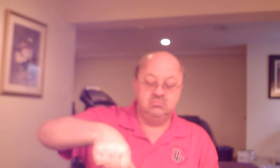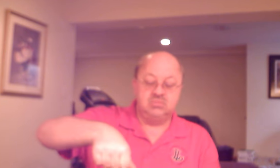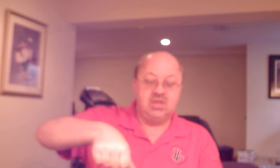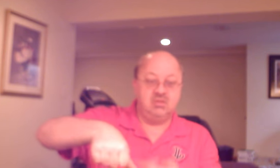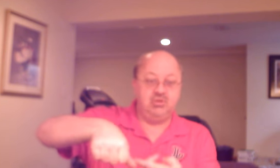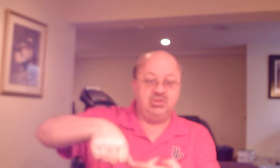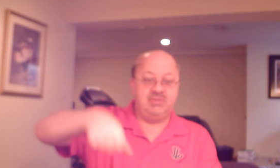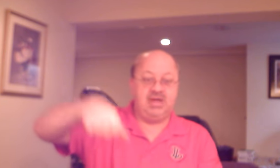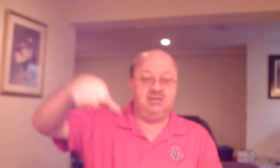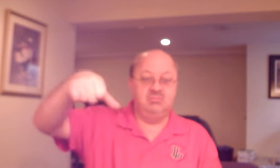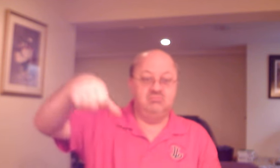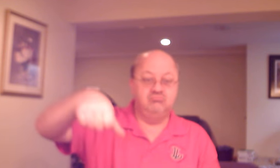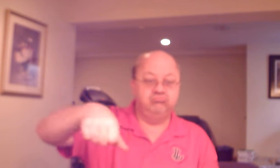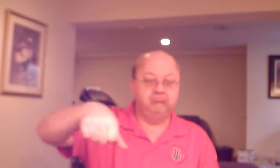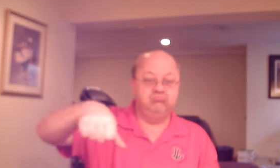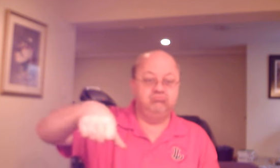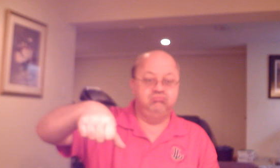and they'll push the button.